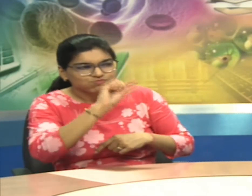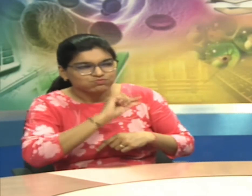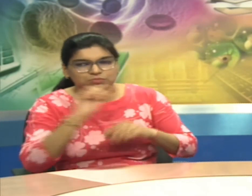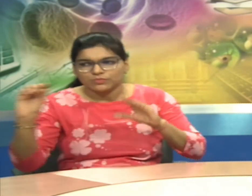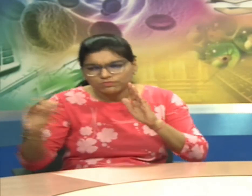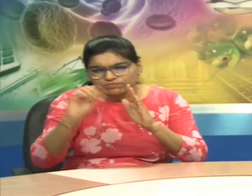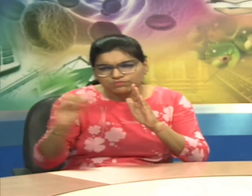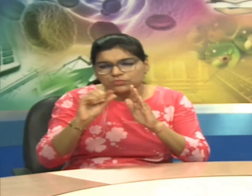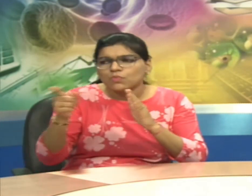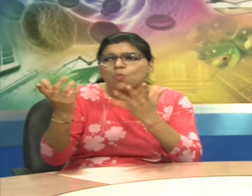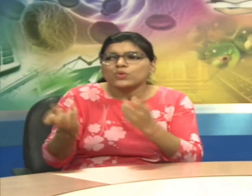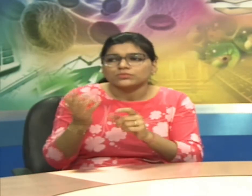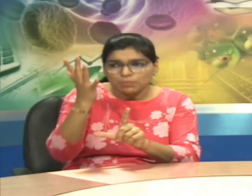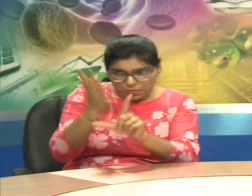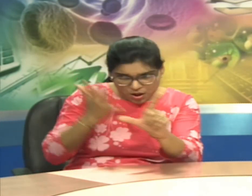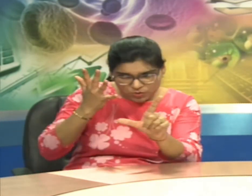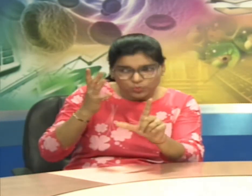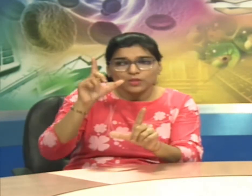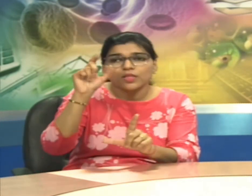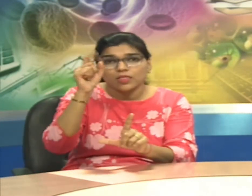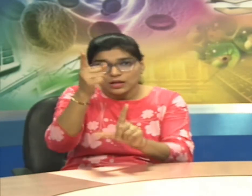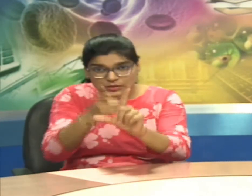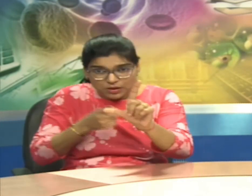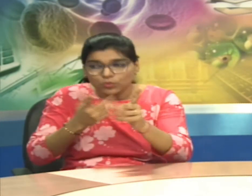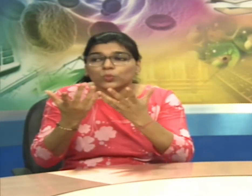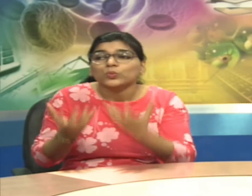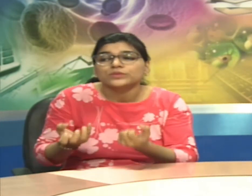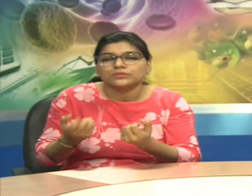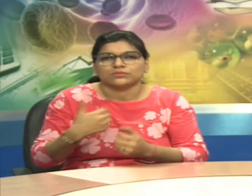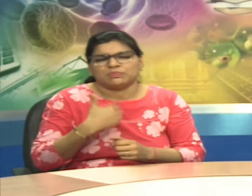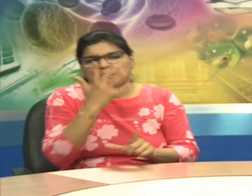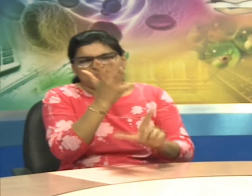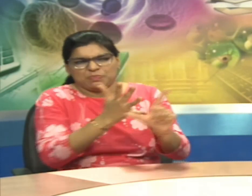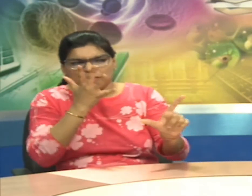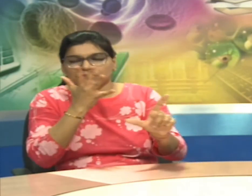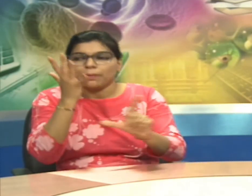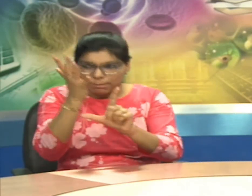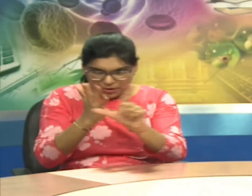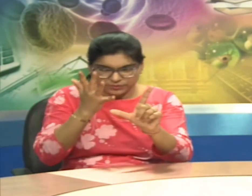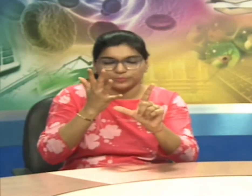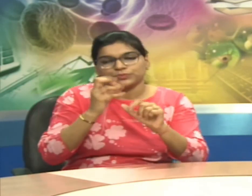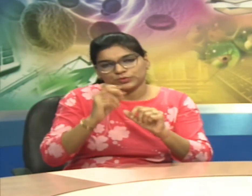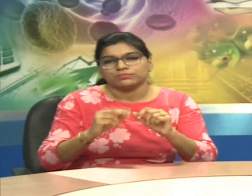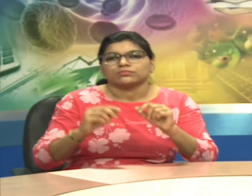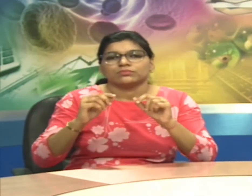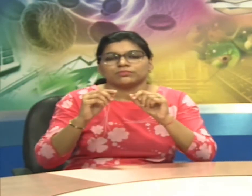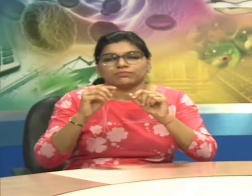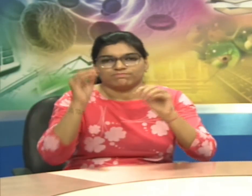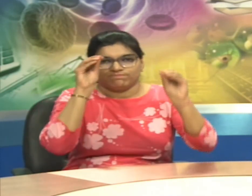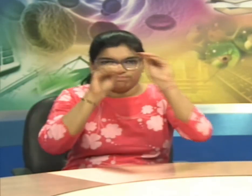on the date of maturity, it will get the amount back. It can be for